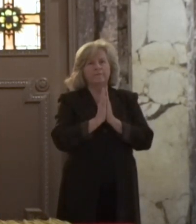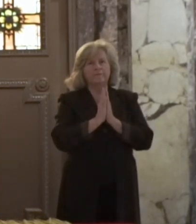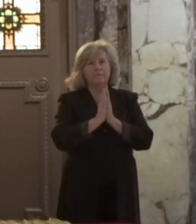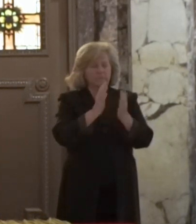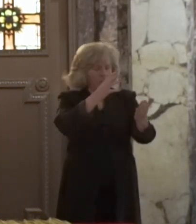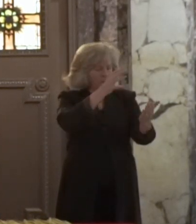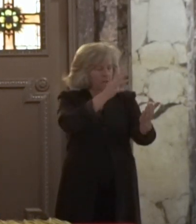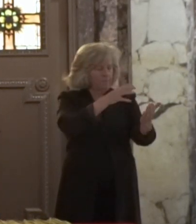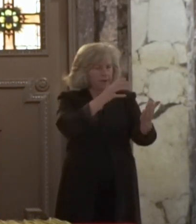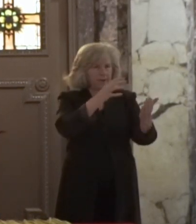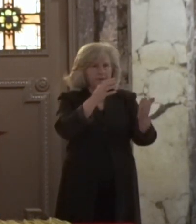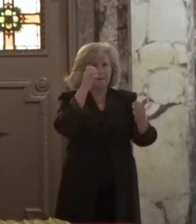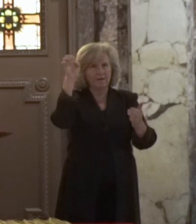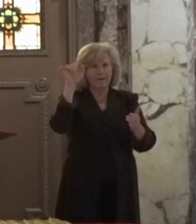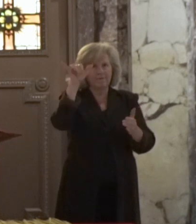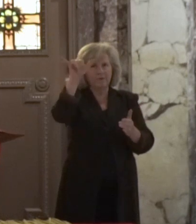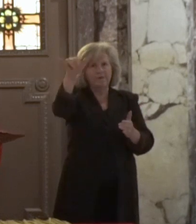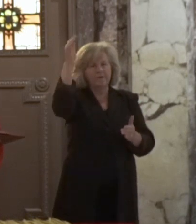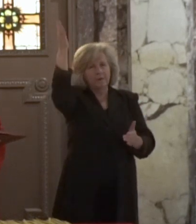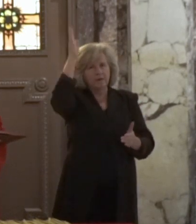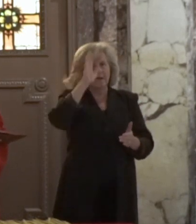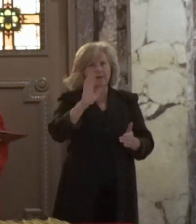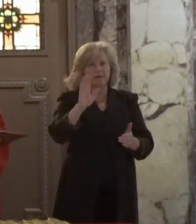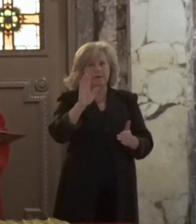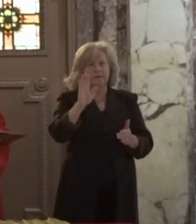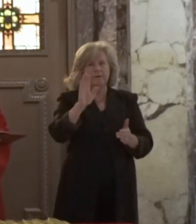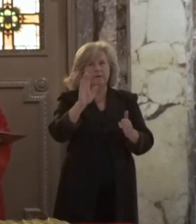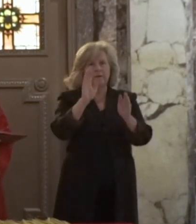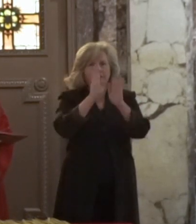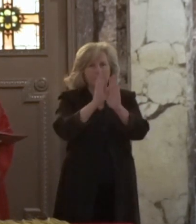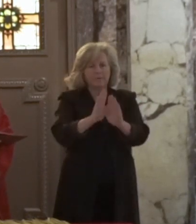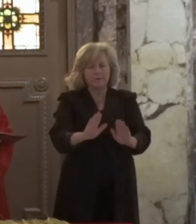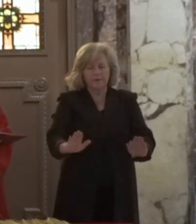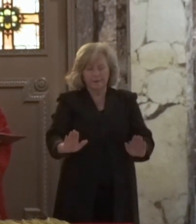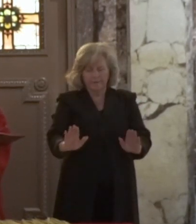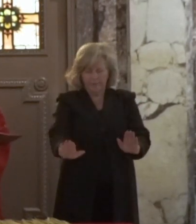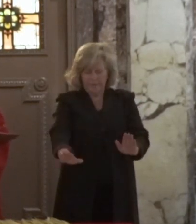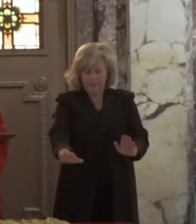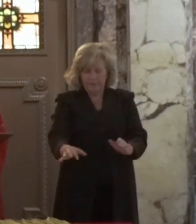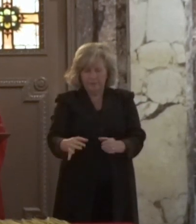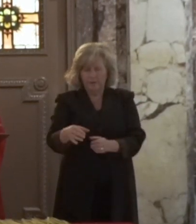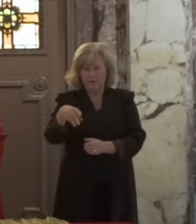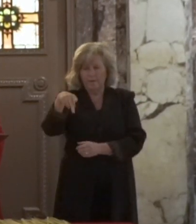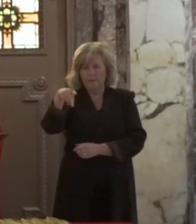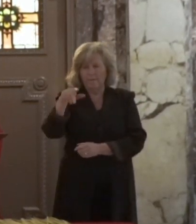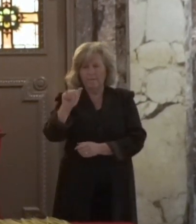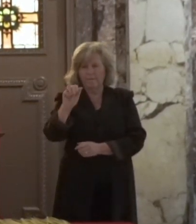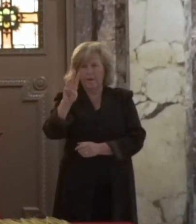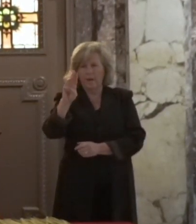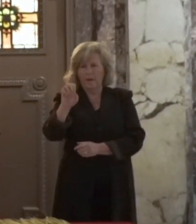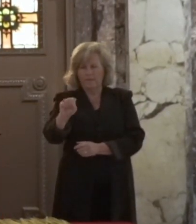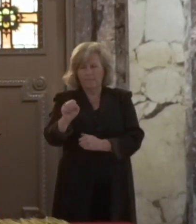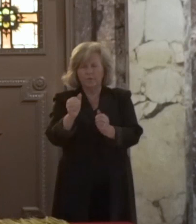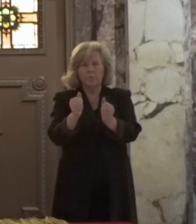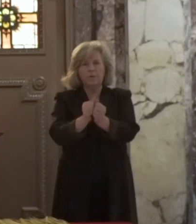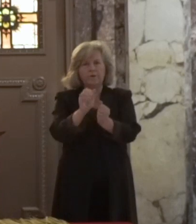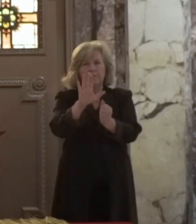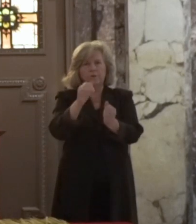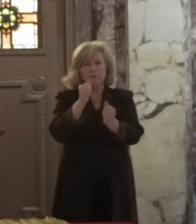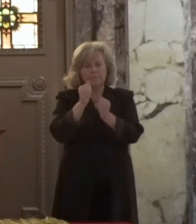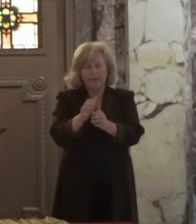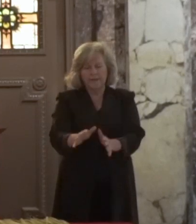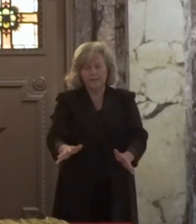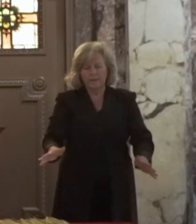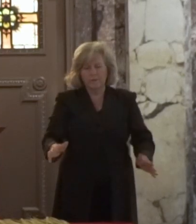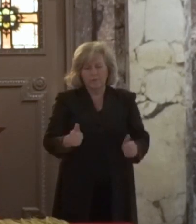Almighty, ever-living God, sanctify these branches with your blessing, that we who follow Christ